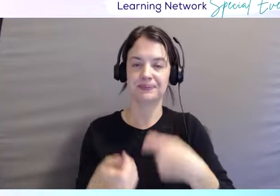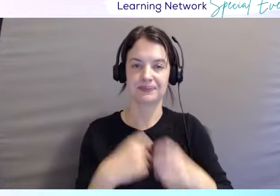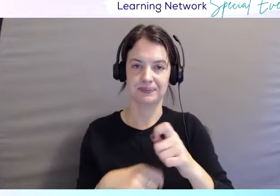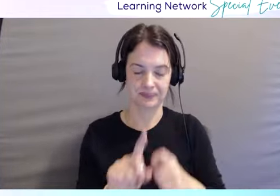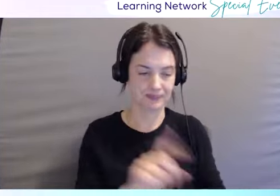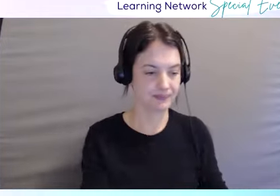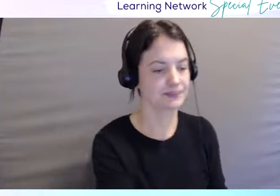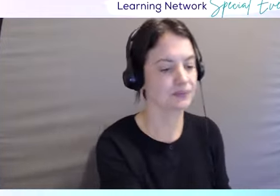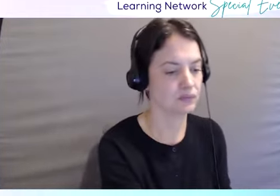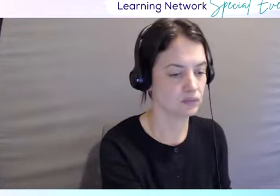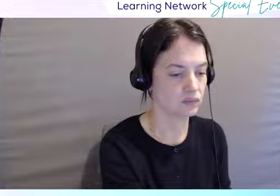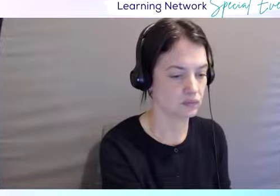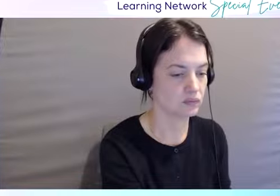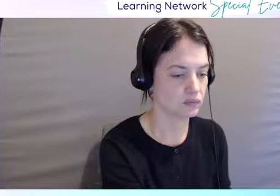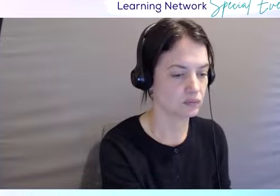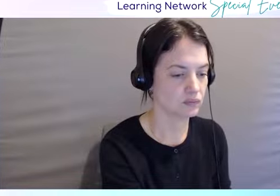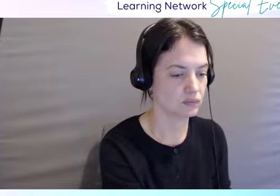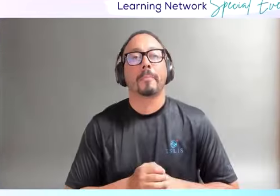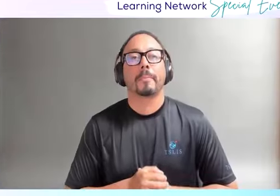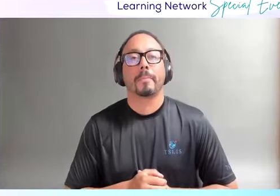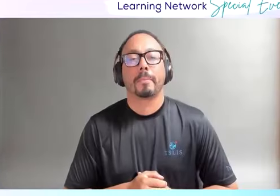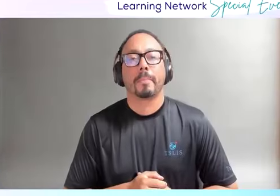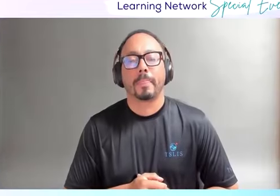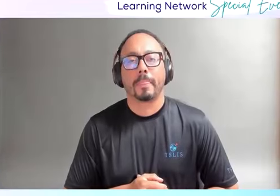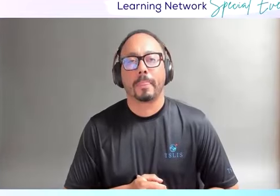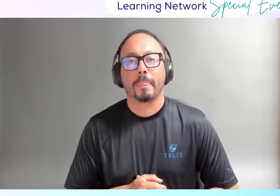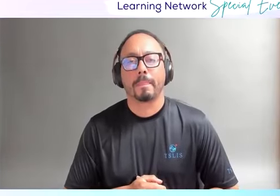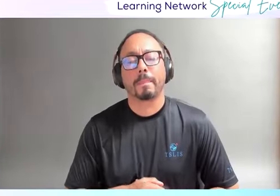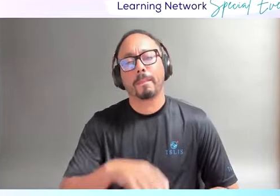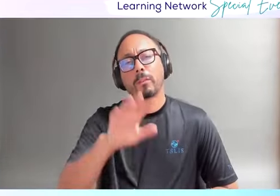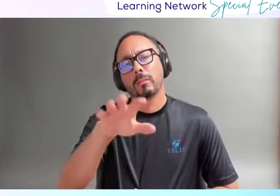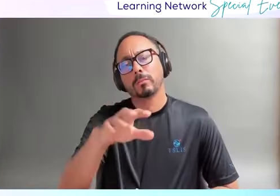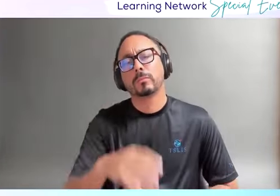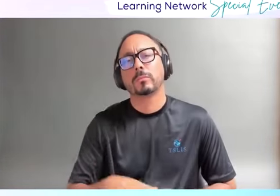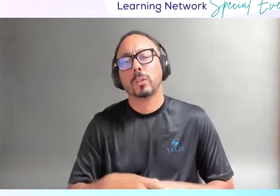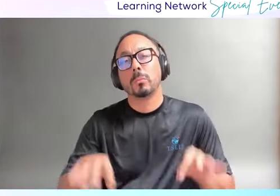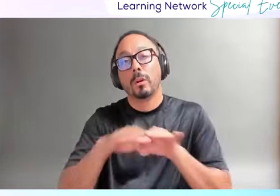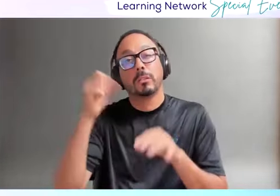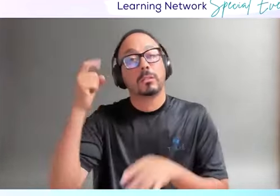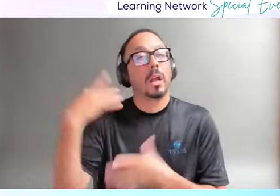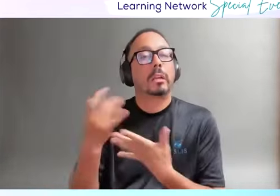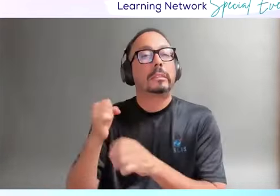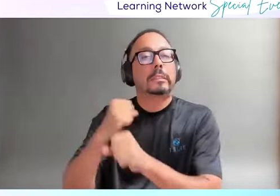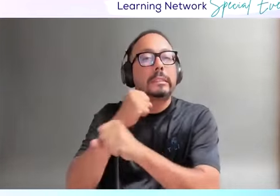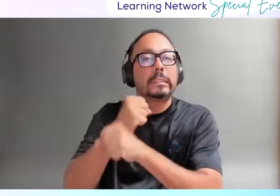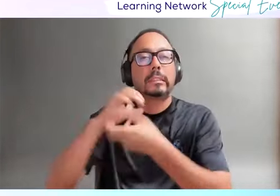worth thinking through that this relationship is not just an overlap of statistics or prevalence rates, but it's